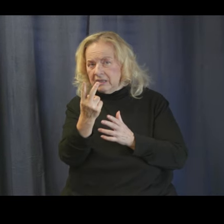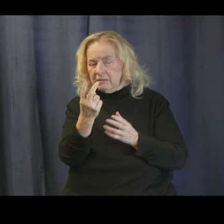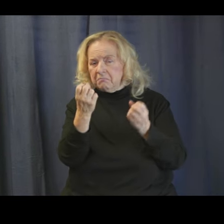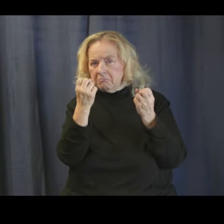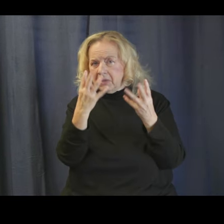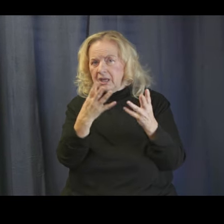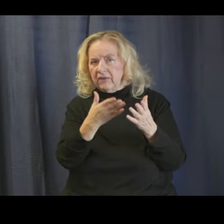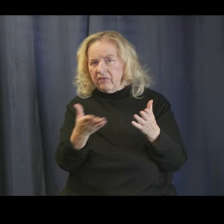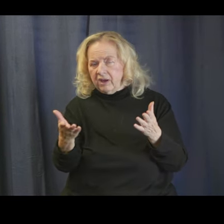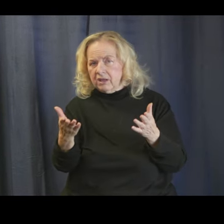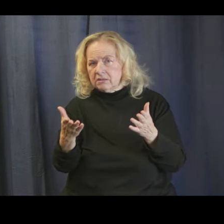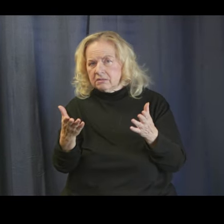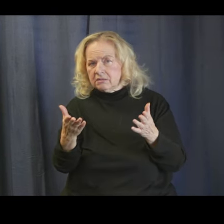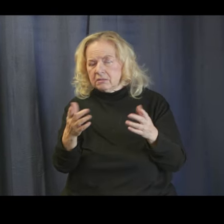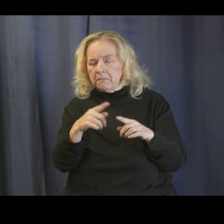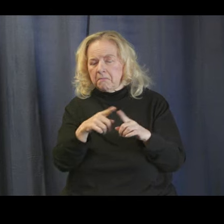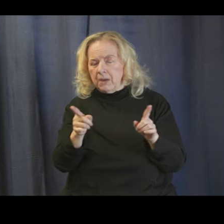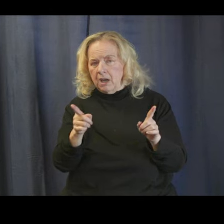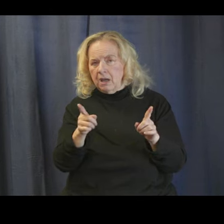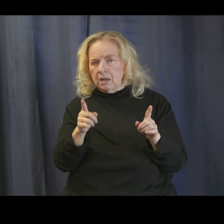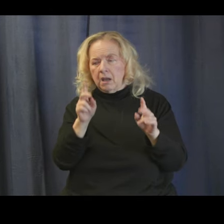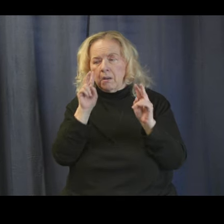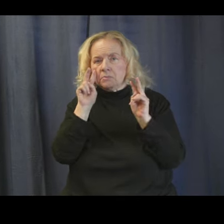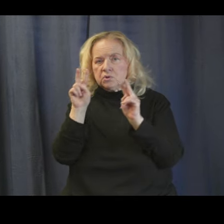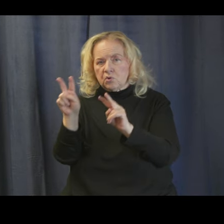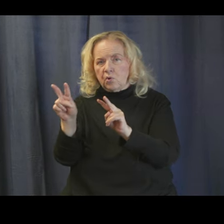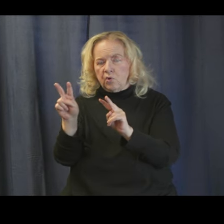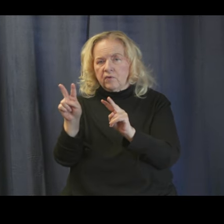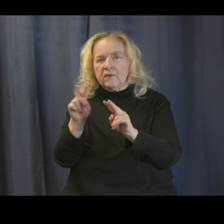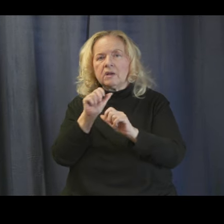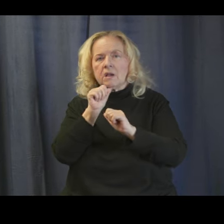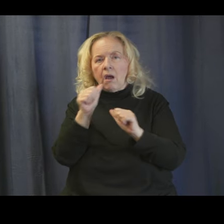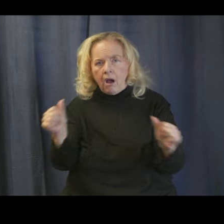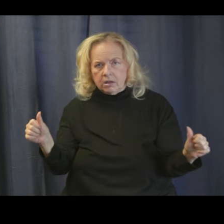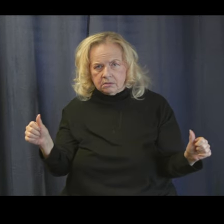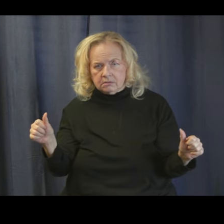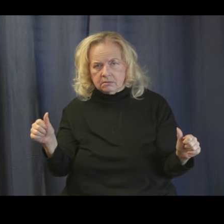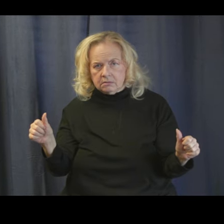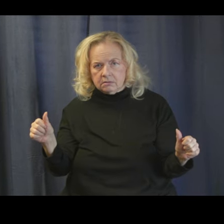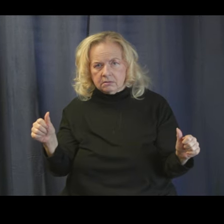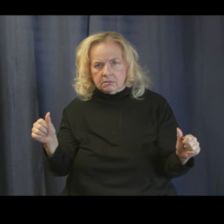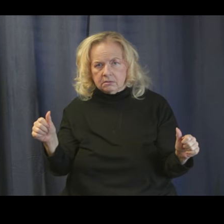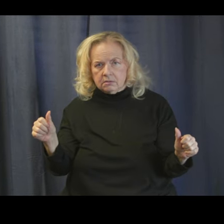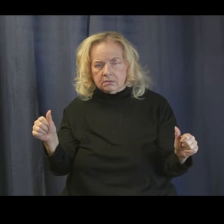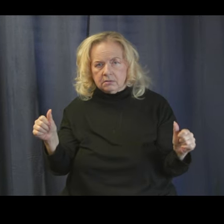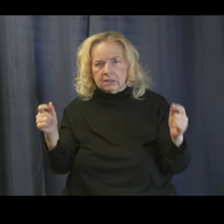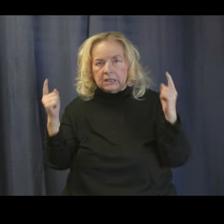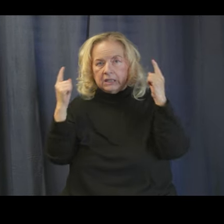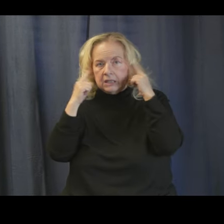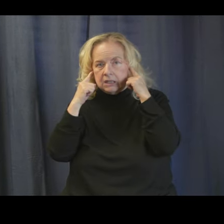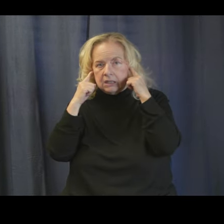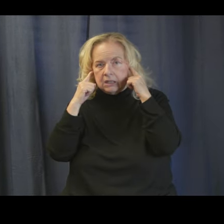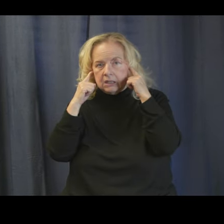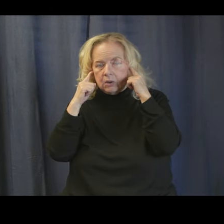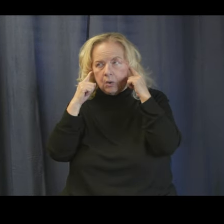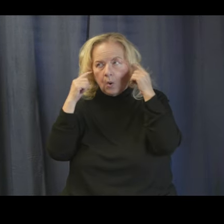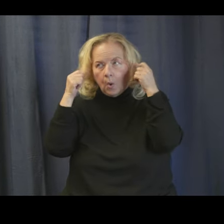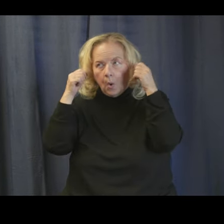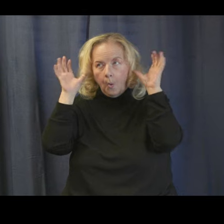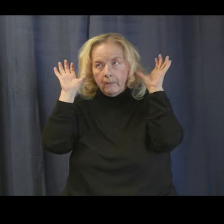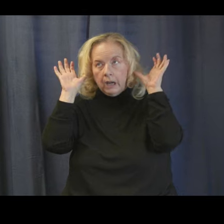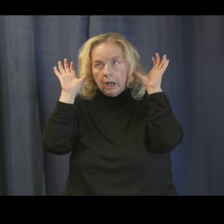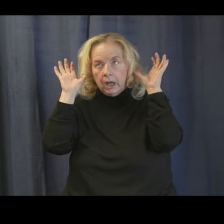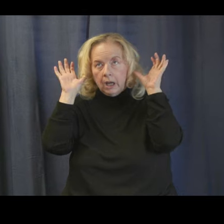Seeing many things, but you observe not. Opening the ears, but